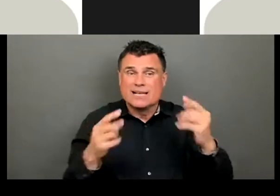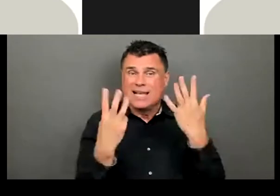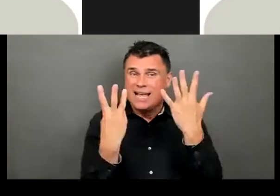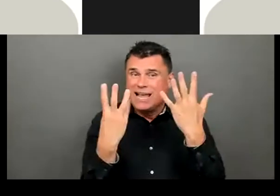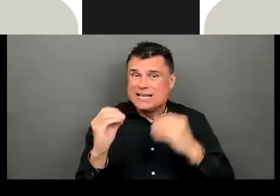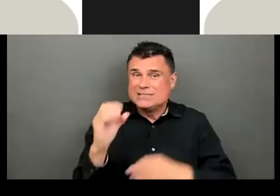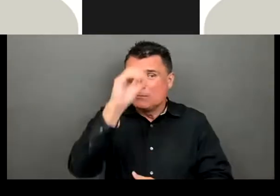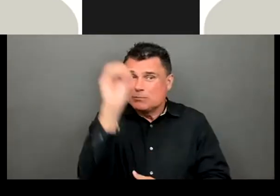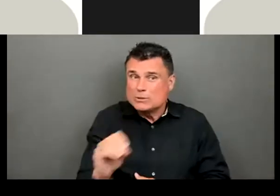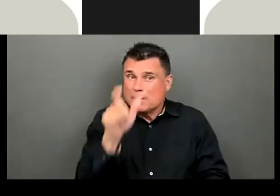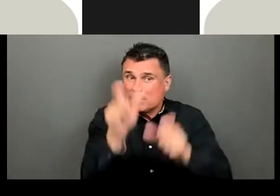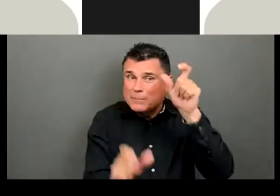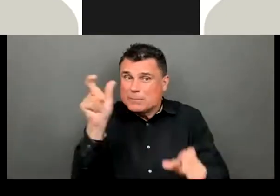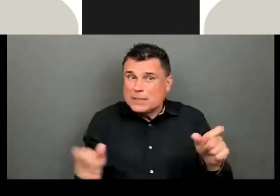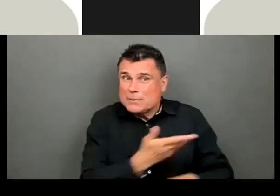use and